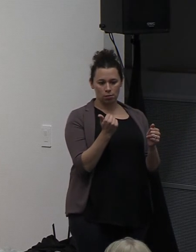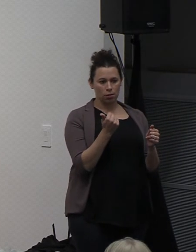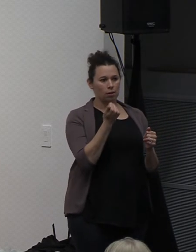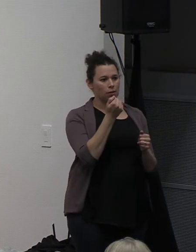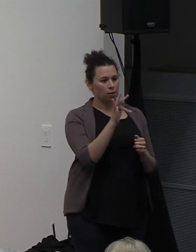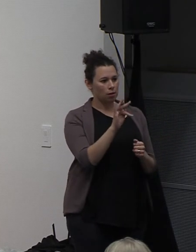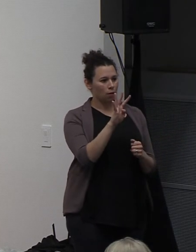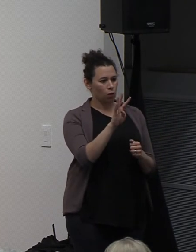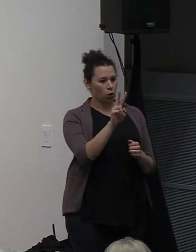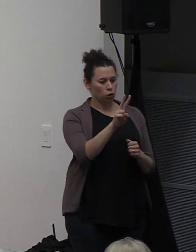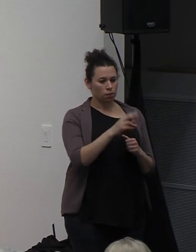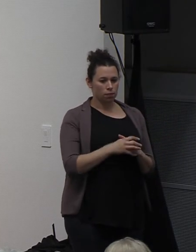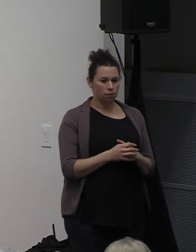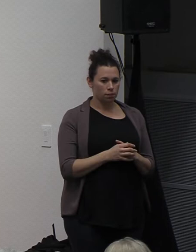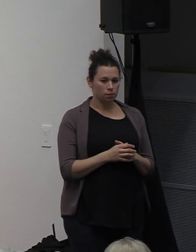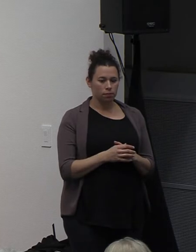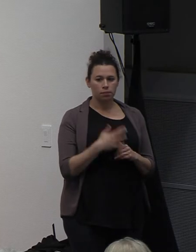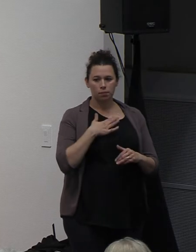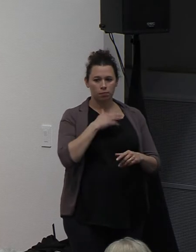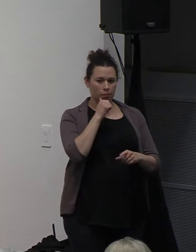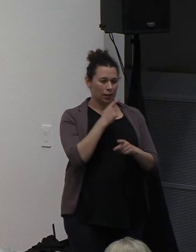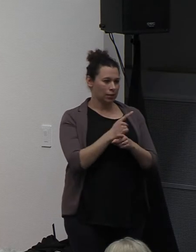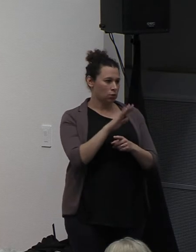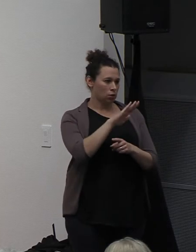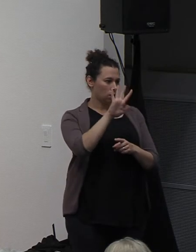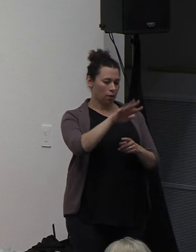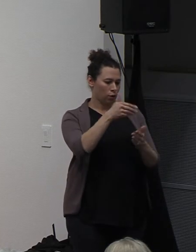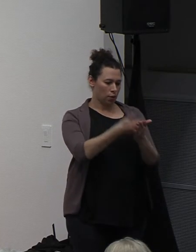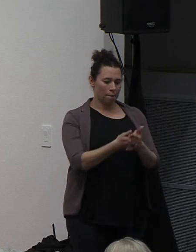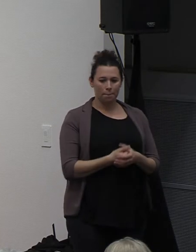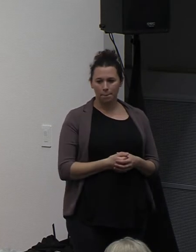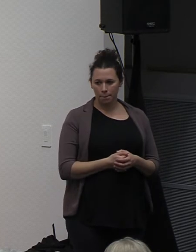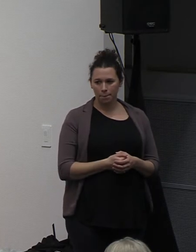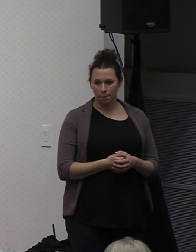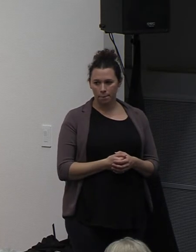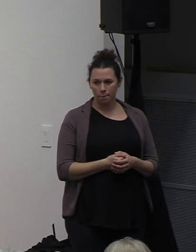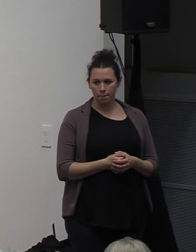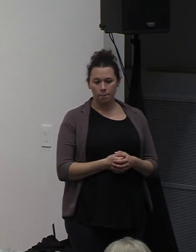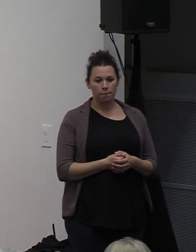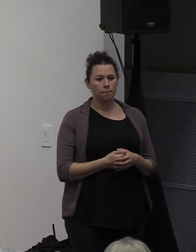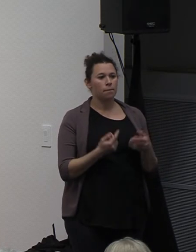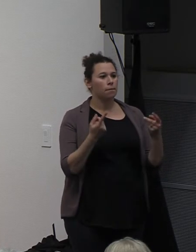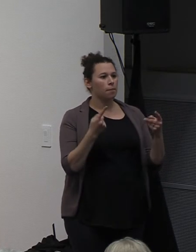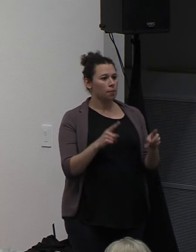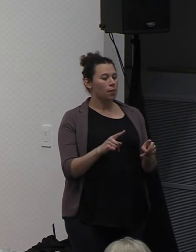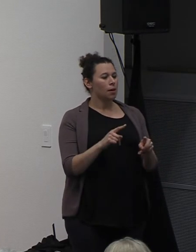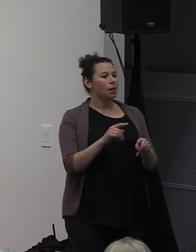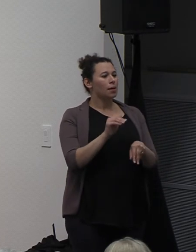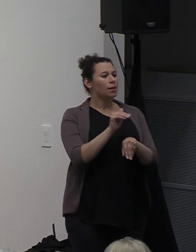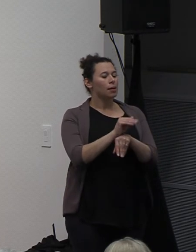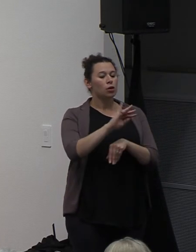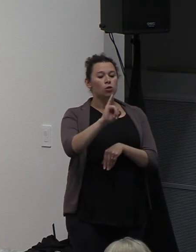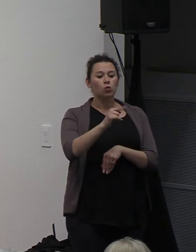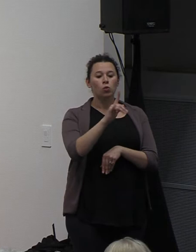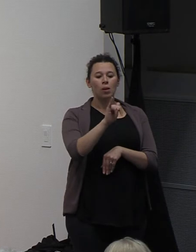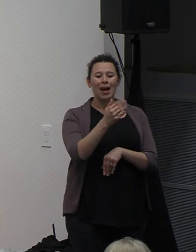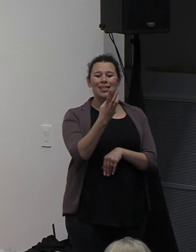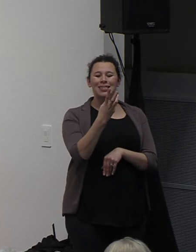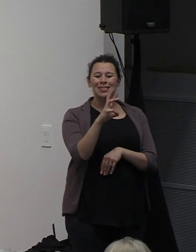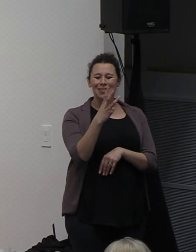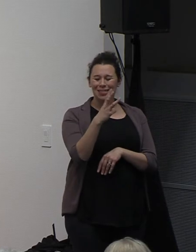1942. She never came. During the night of July 16th,